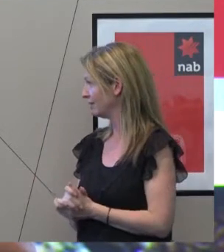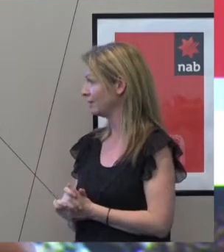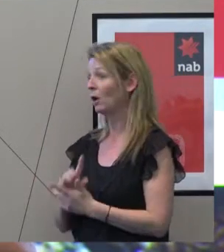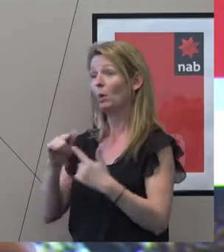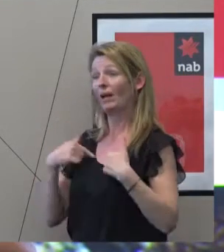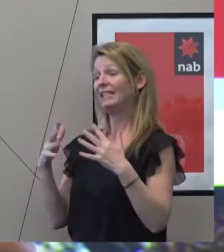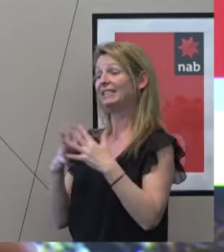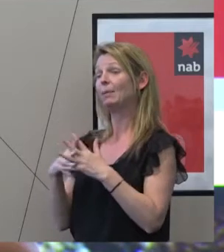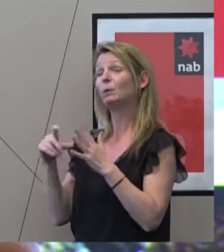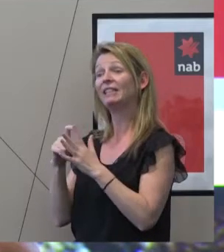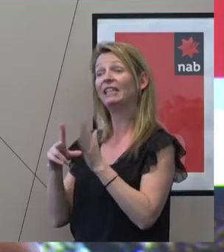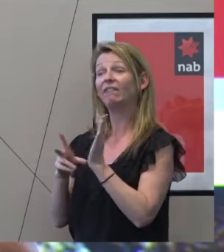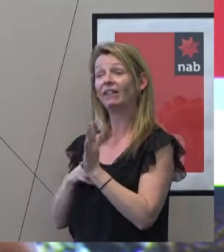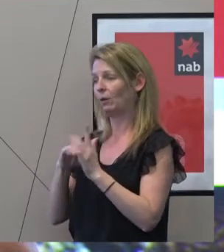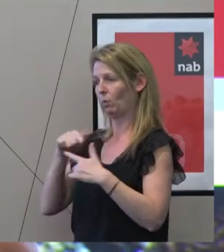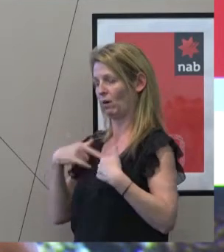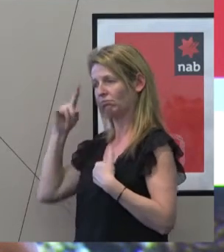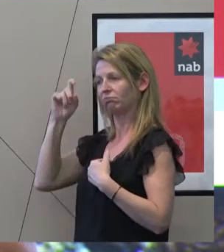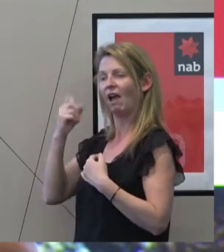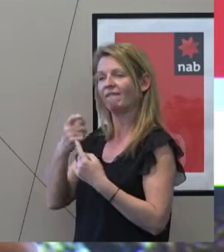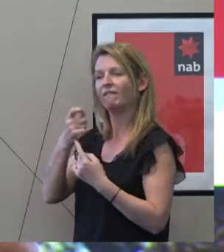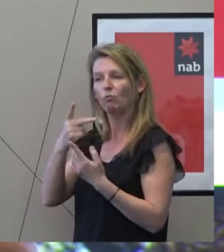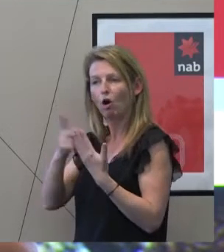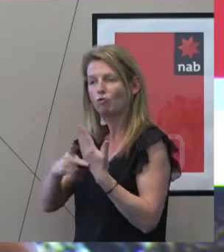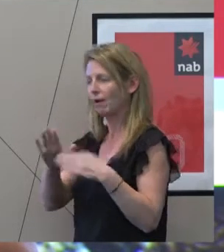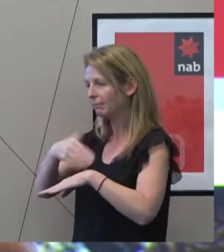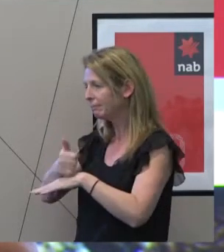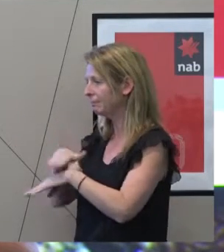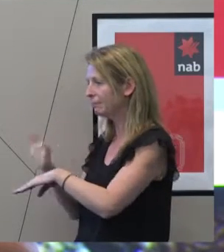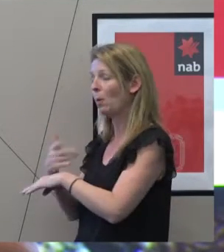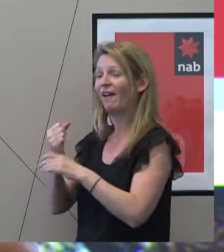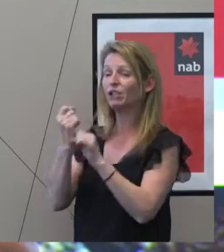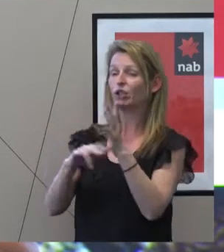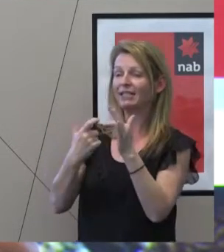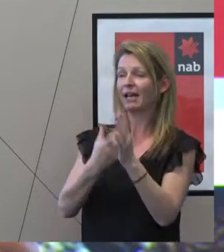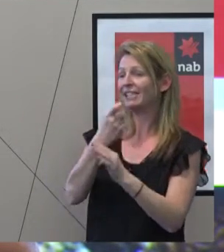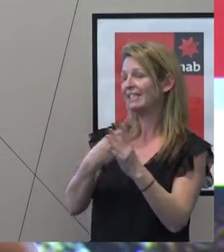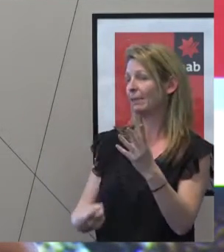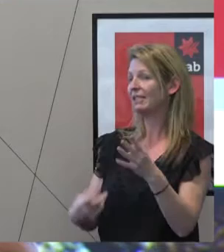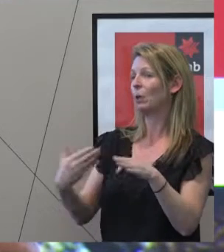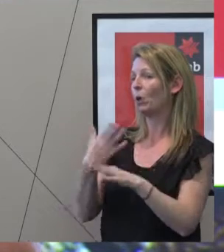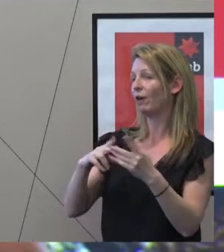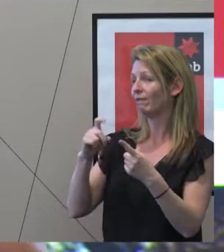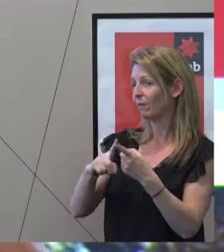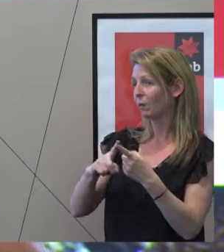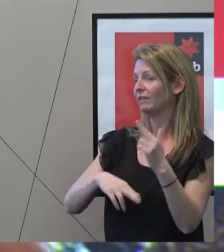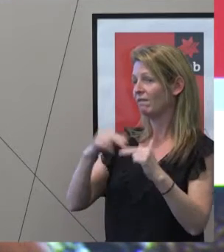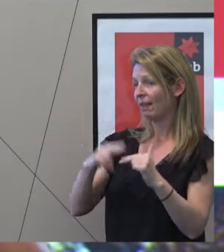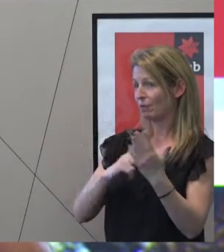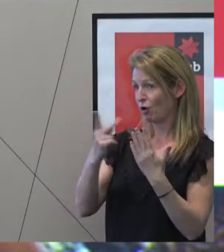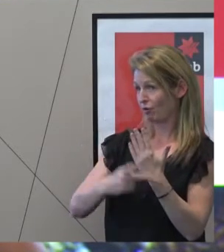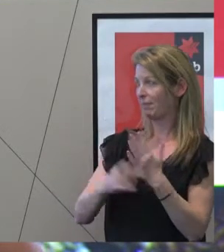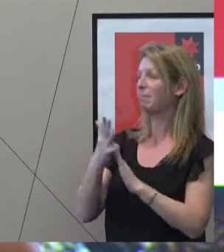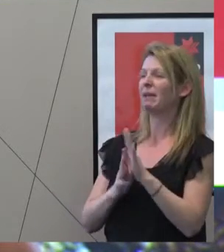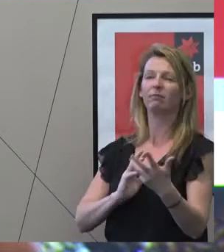done at WDV is developed a number of programs. We have our Gender and Disability Workforce Development Program, and that's working with